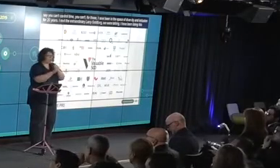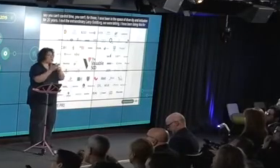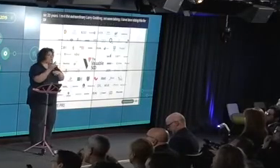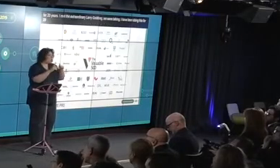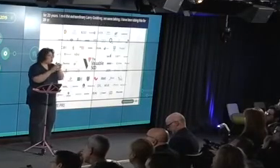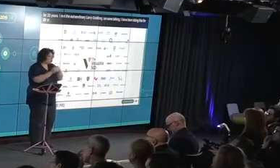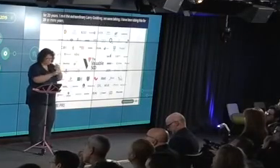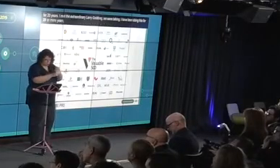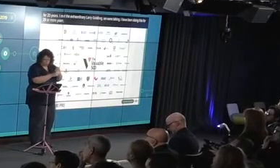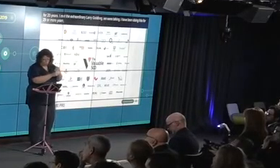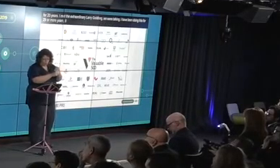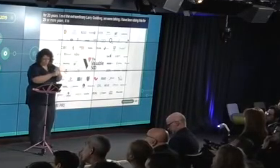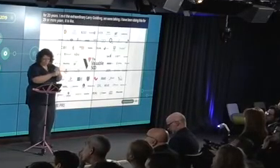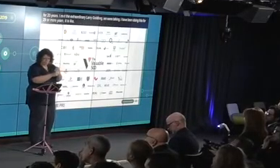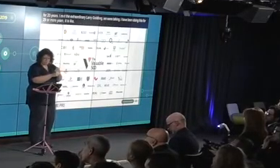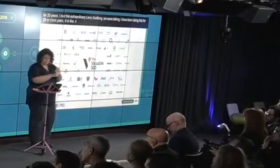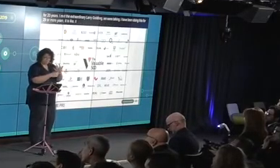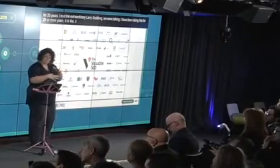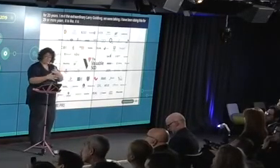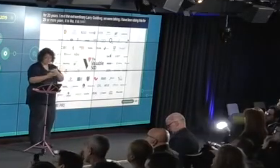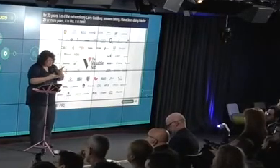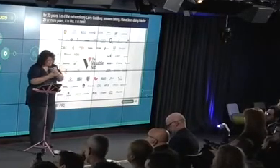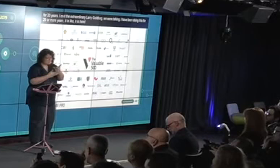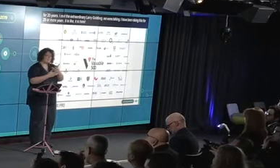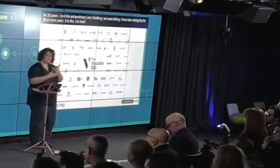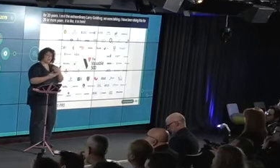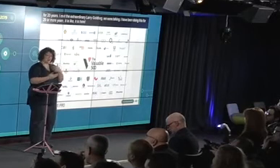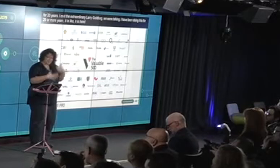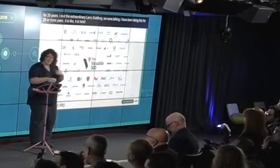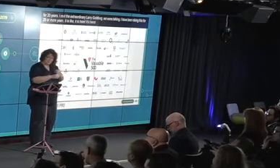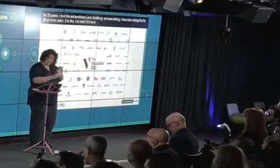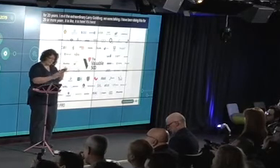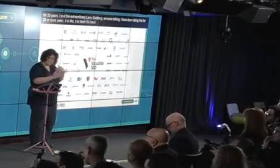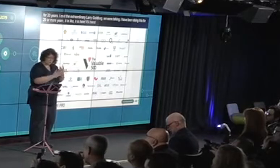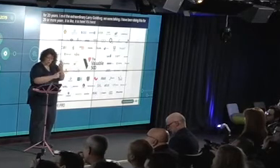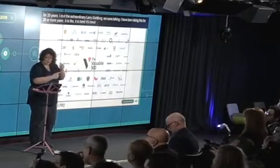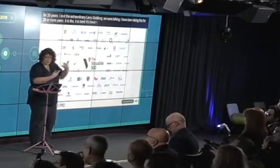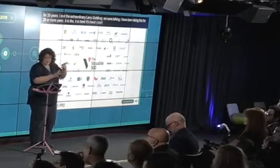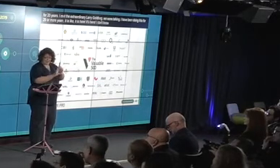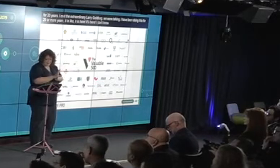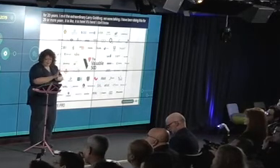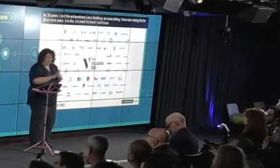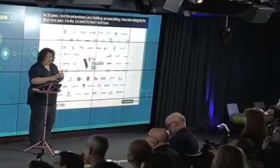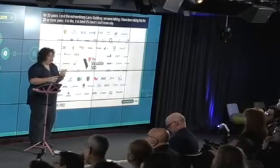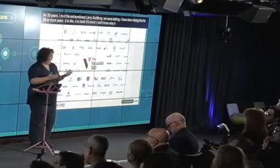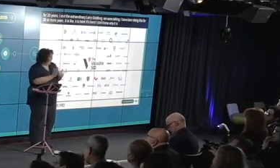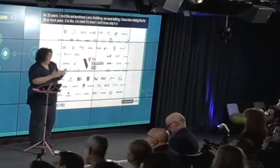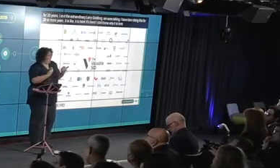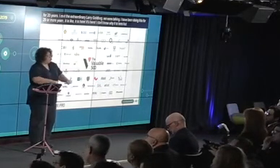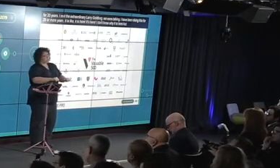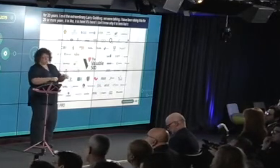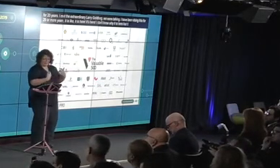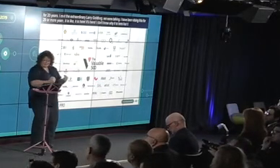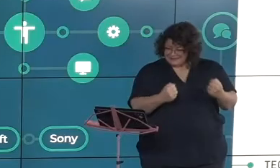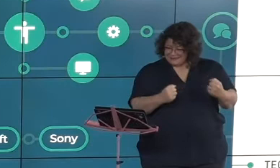here. It's here. And I don't know why it's here, but it's so important now that we use